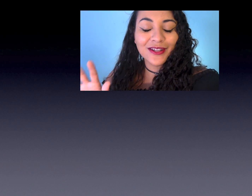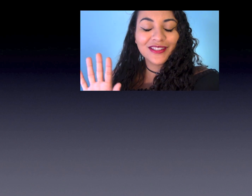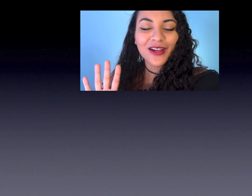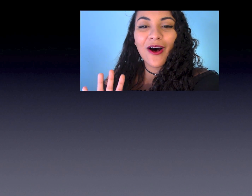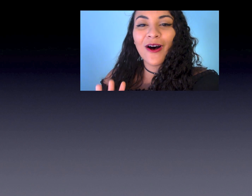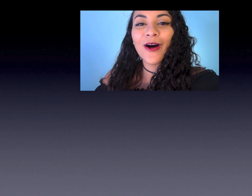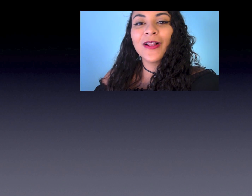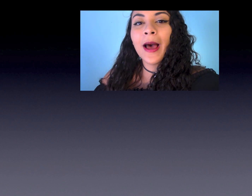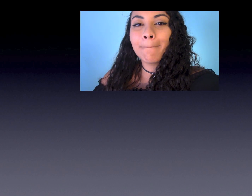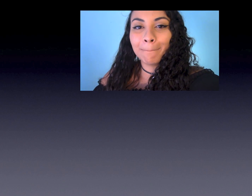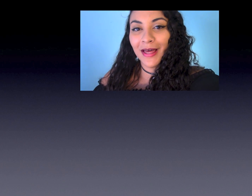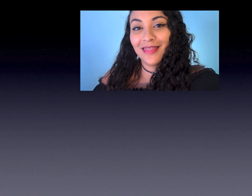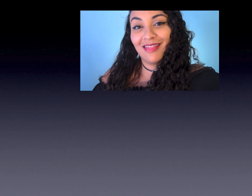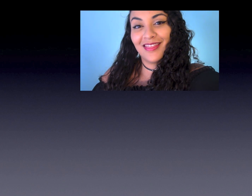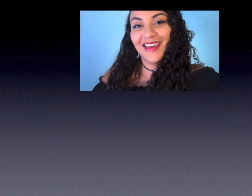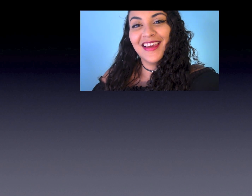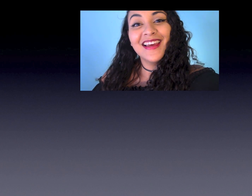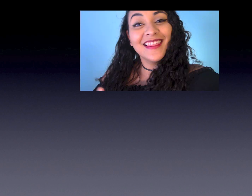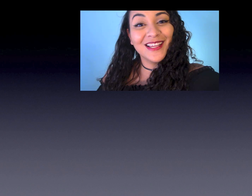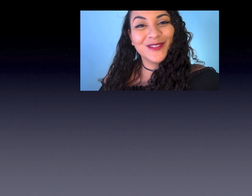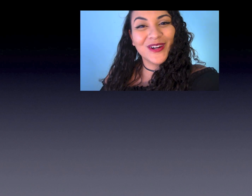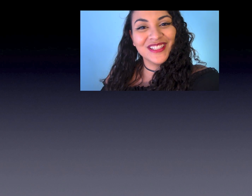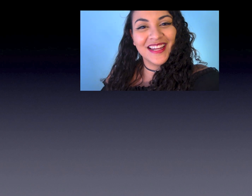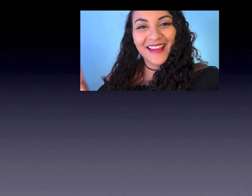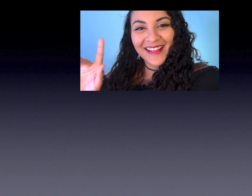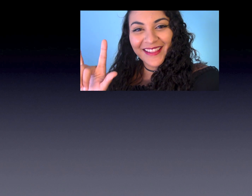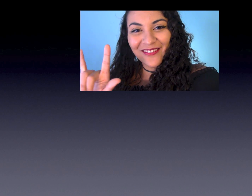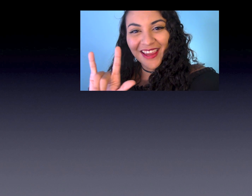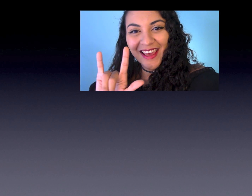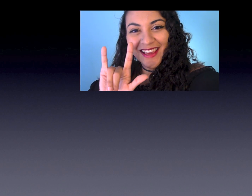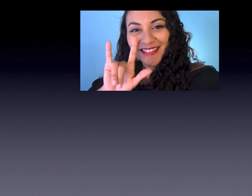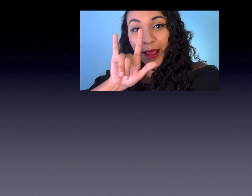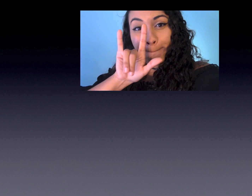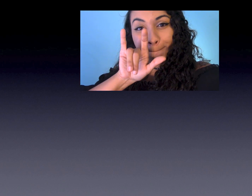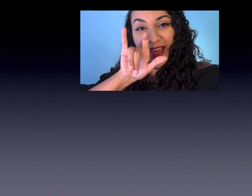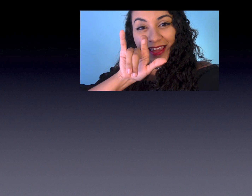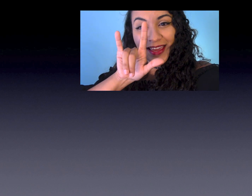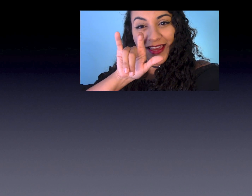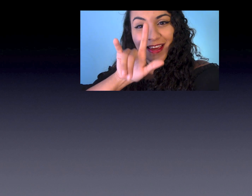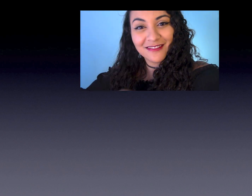songs all month. Thanks for watching. Love you guys. Bye!